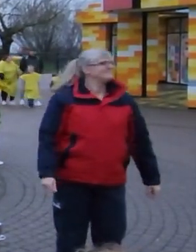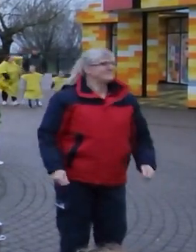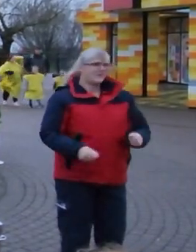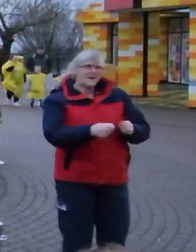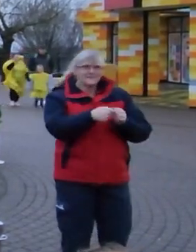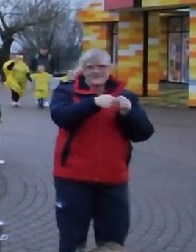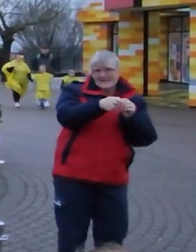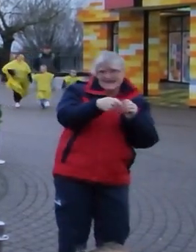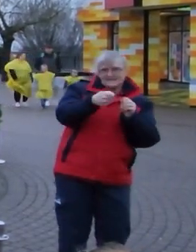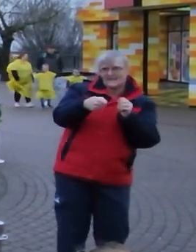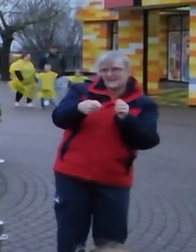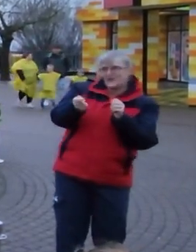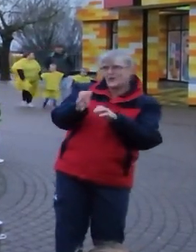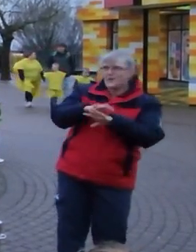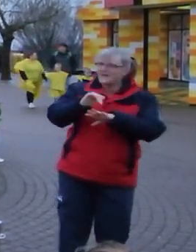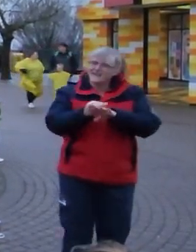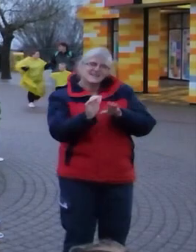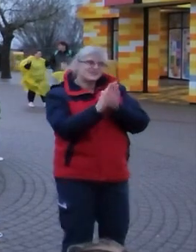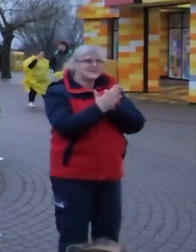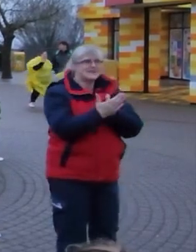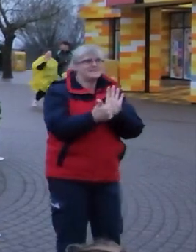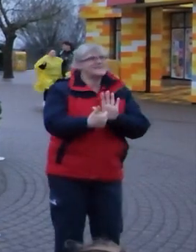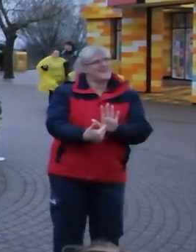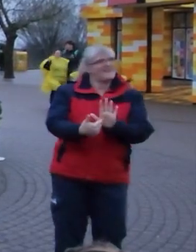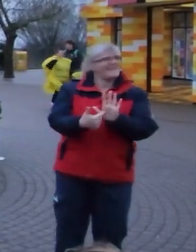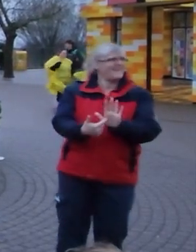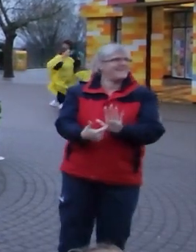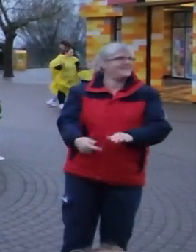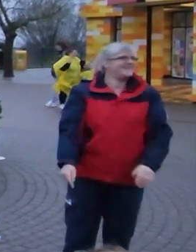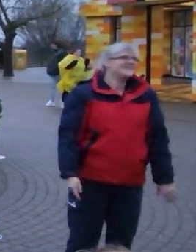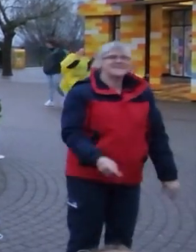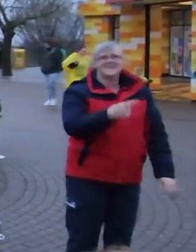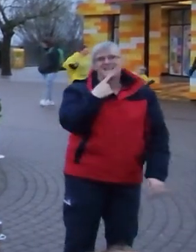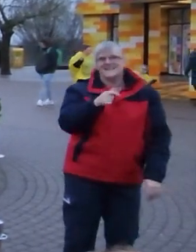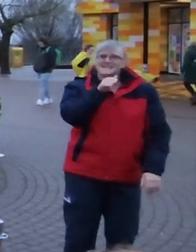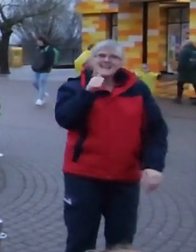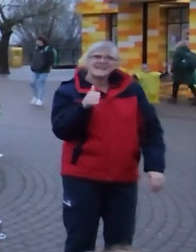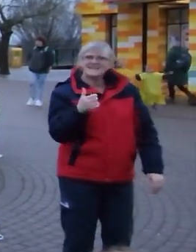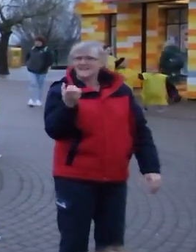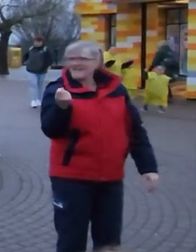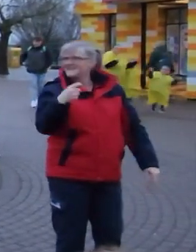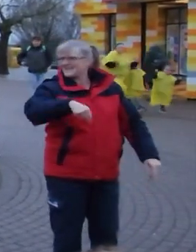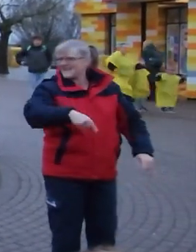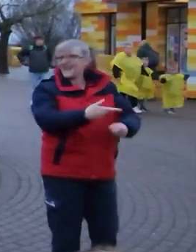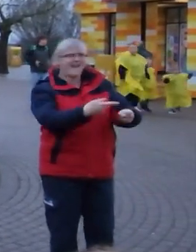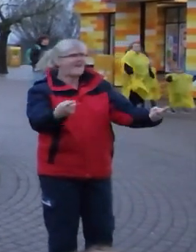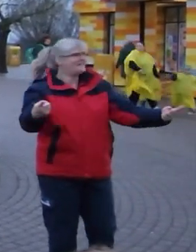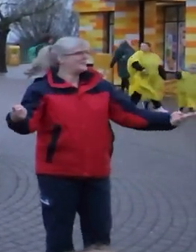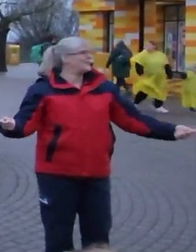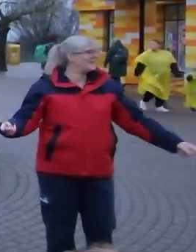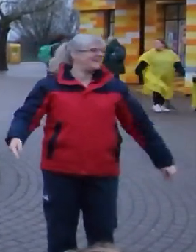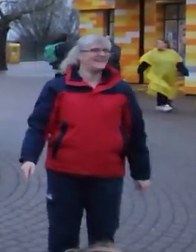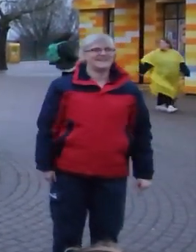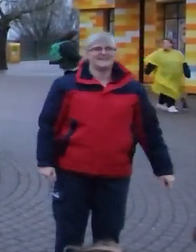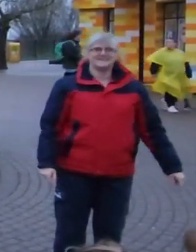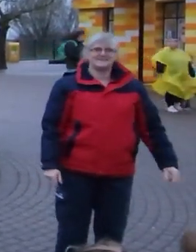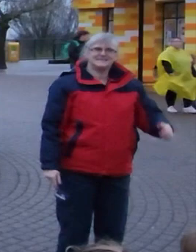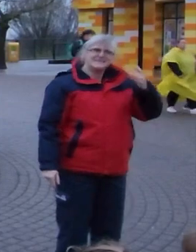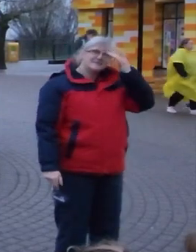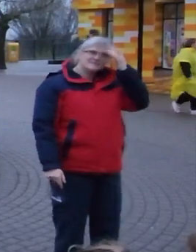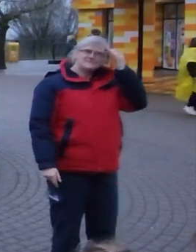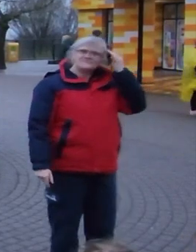So I'm sending you this Christmas card To say it's nice to have you